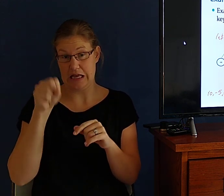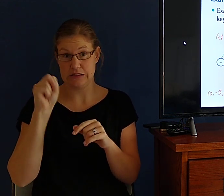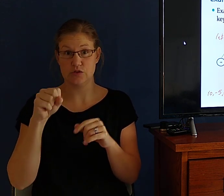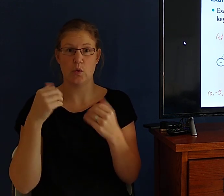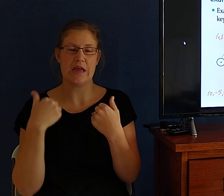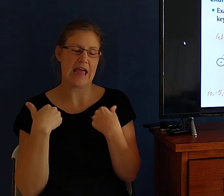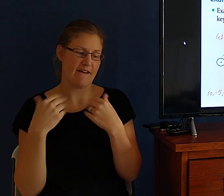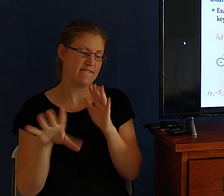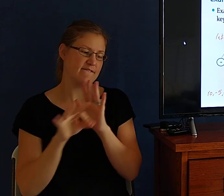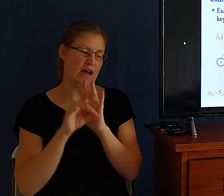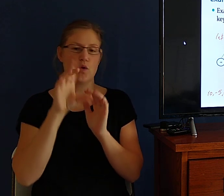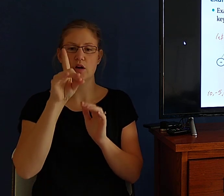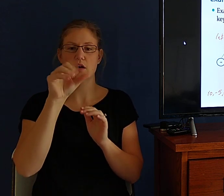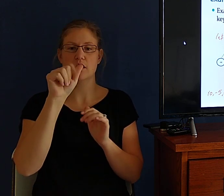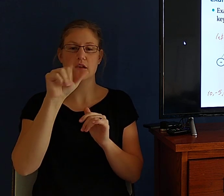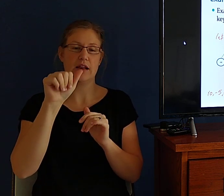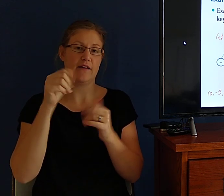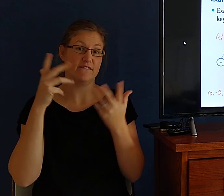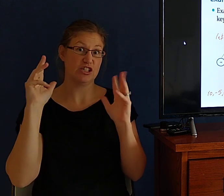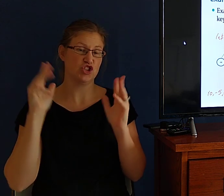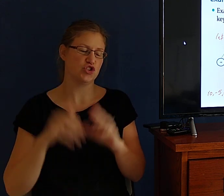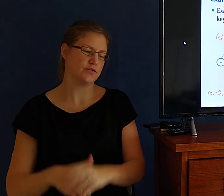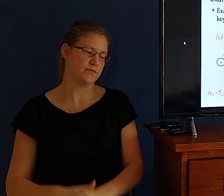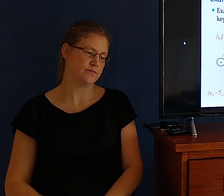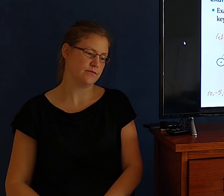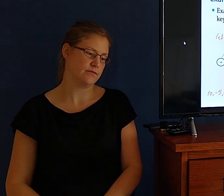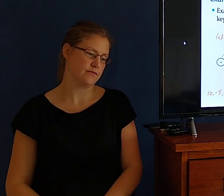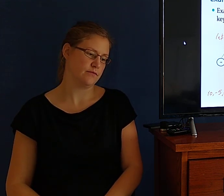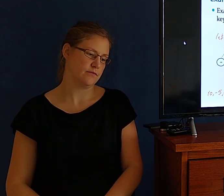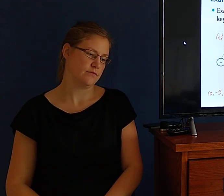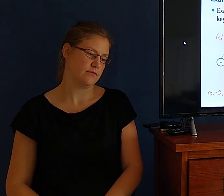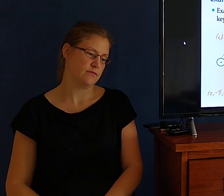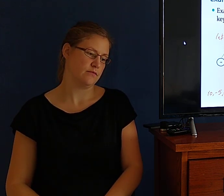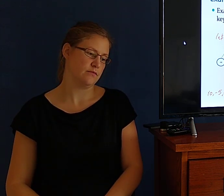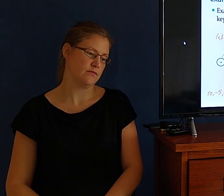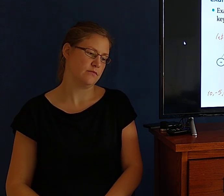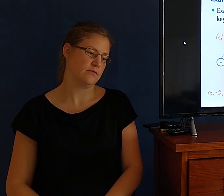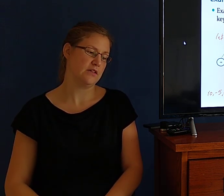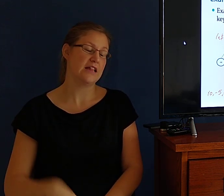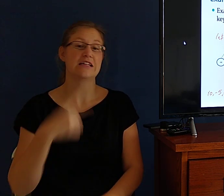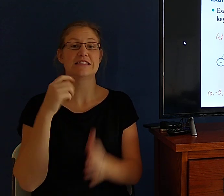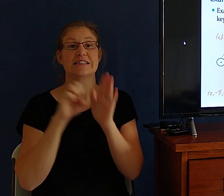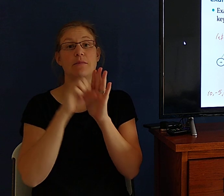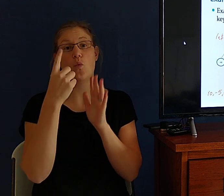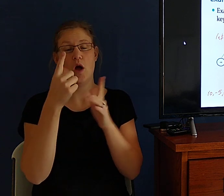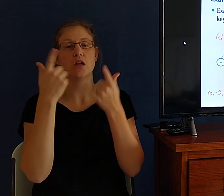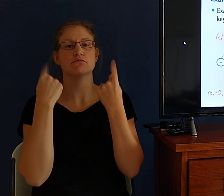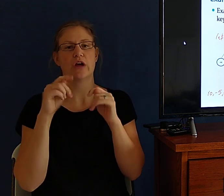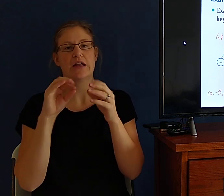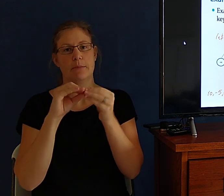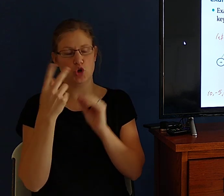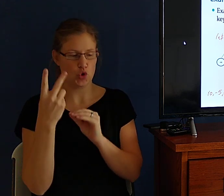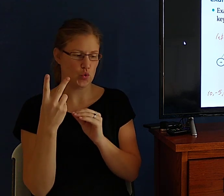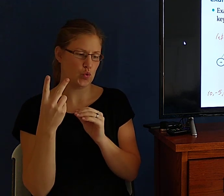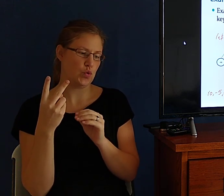found the data. Okay, so this is example 1. How about example 2? Search for key 20